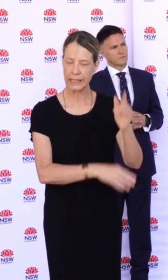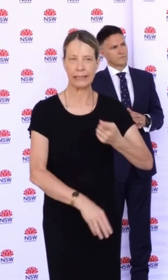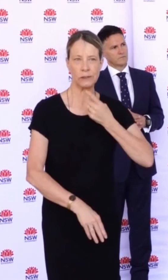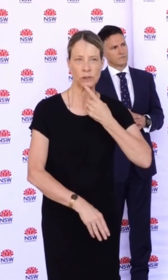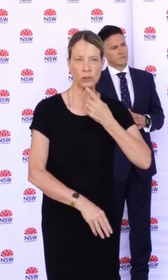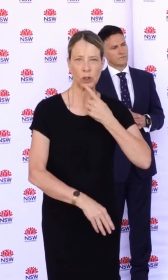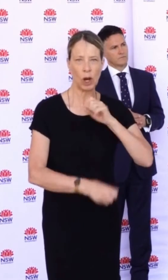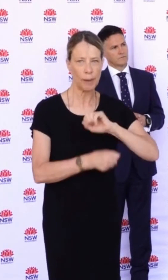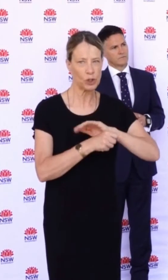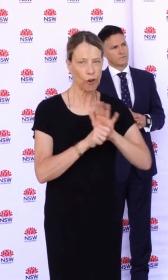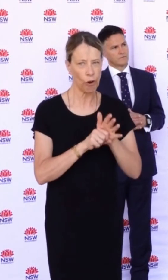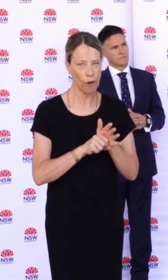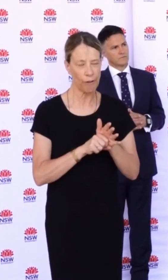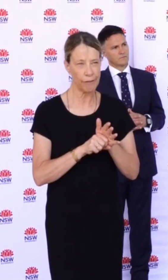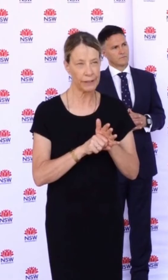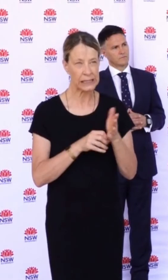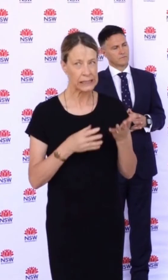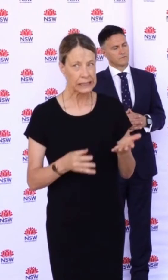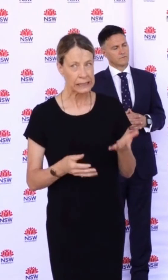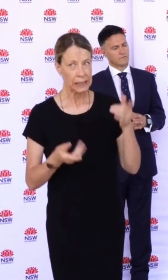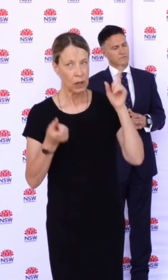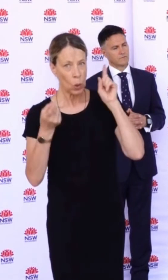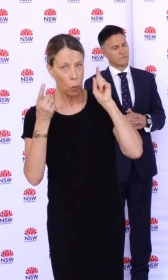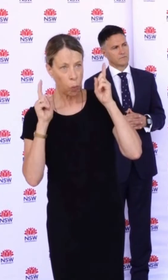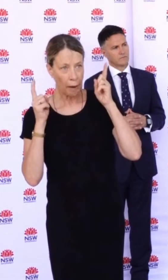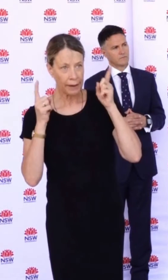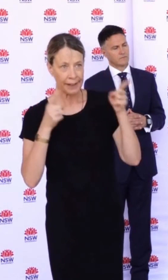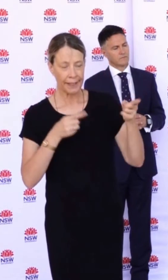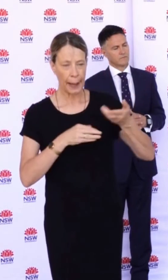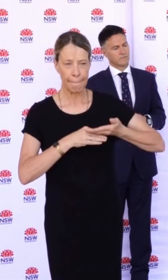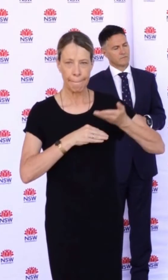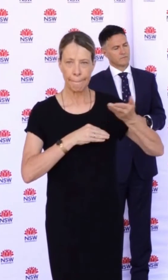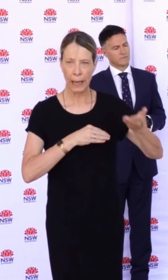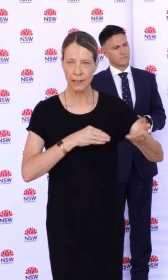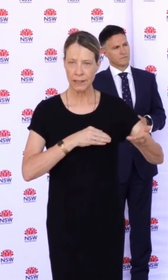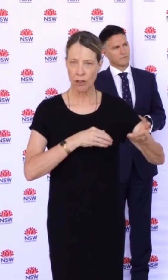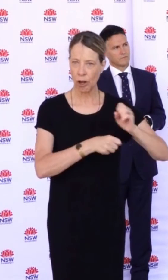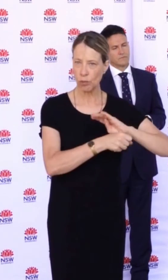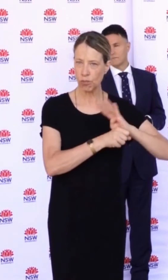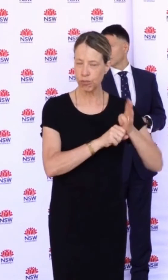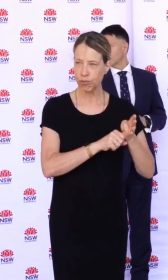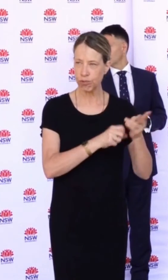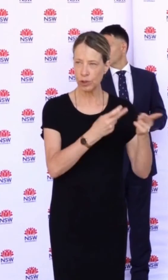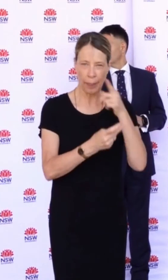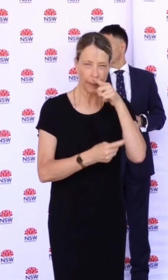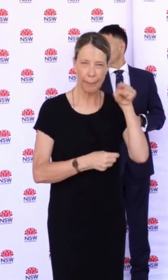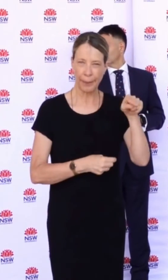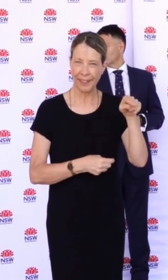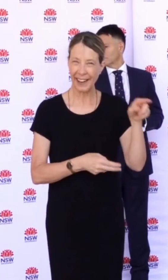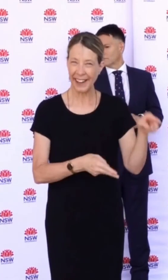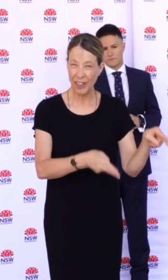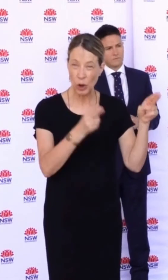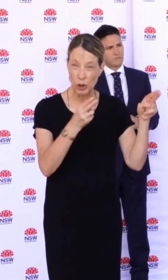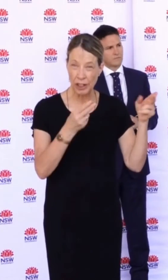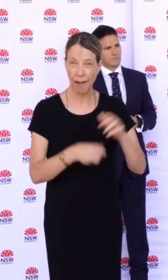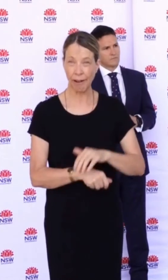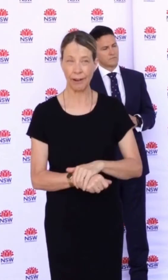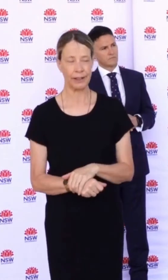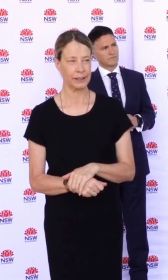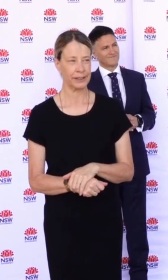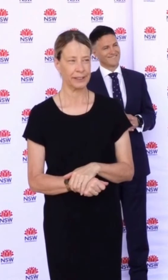so many committed frontline staff on this in this COVID pandemic. So thank you on behalf of the community and the government to all those